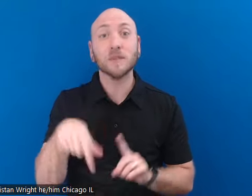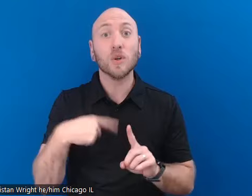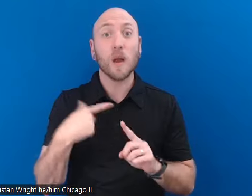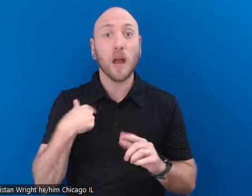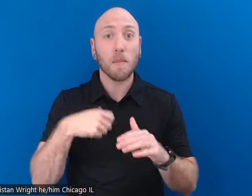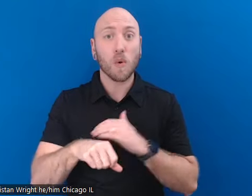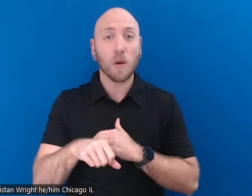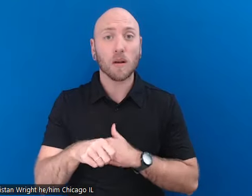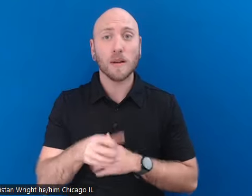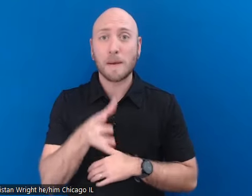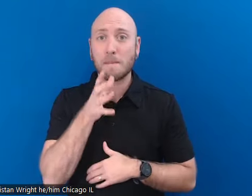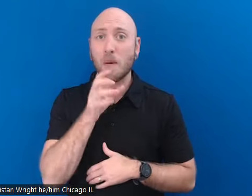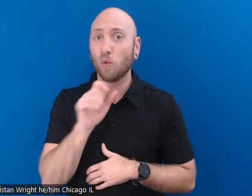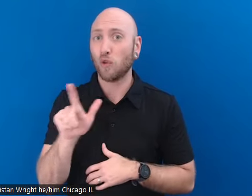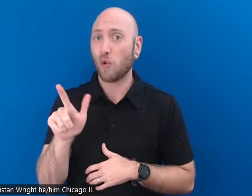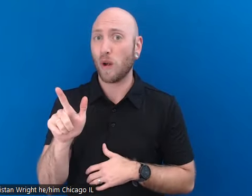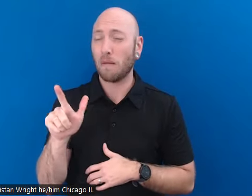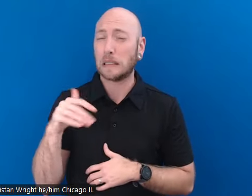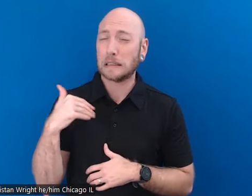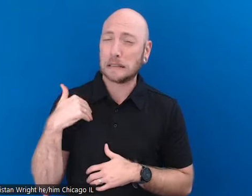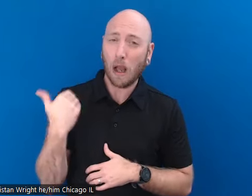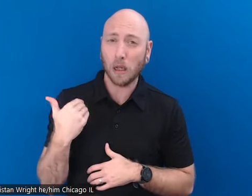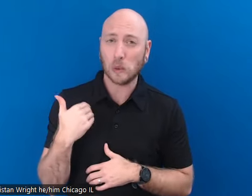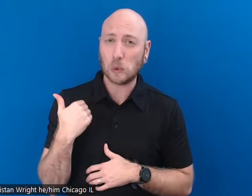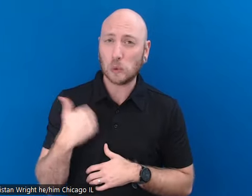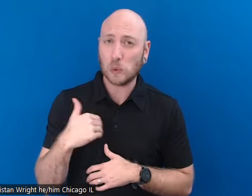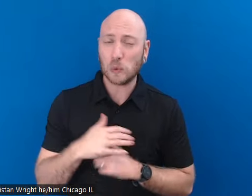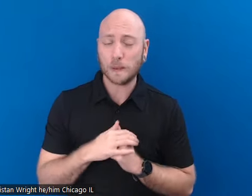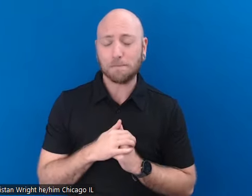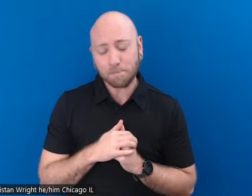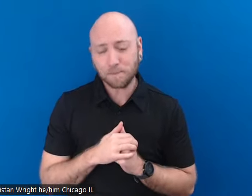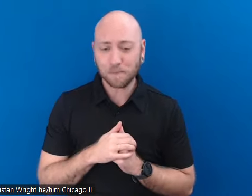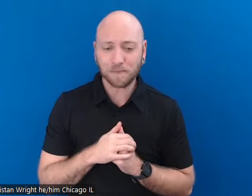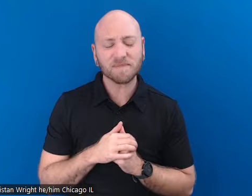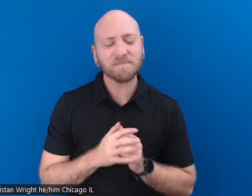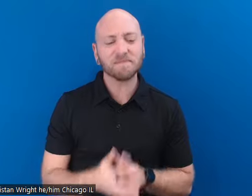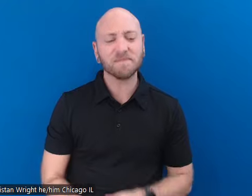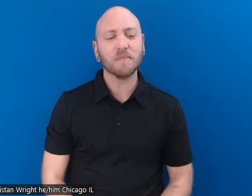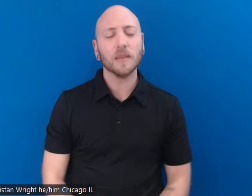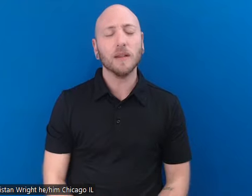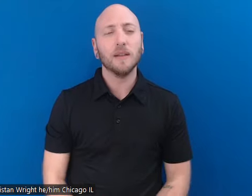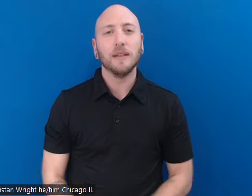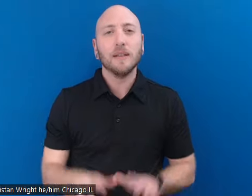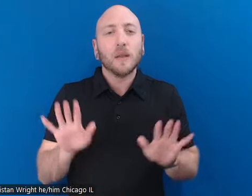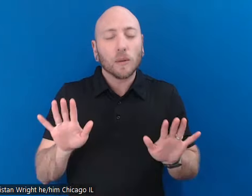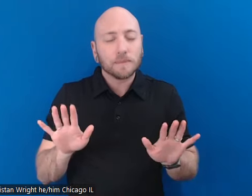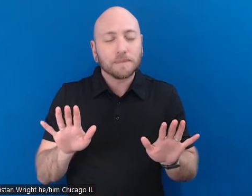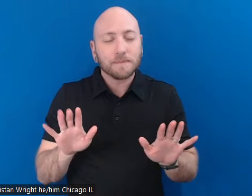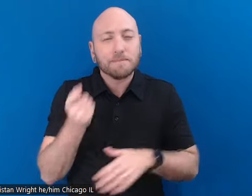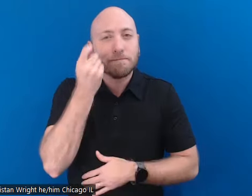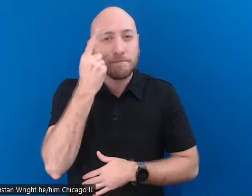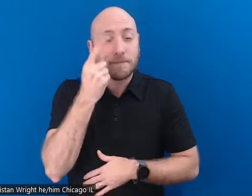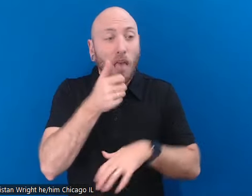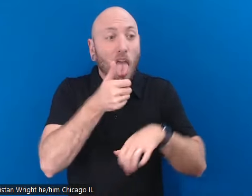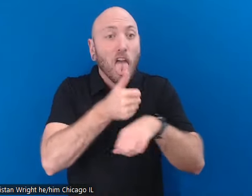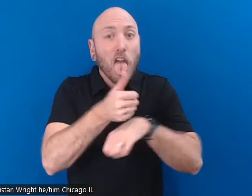me. Um, and I feel like I don't blame them, right? They didn't